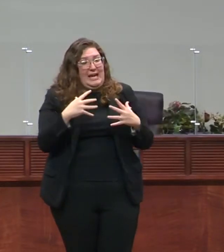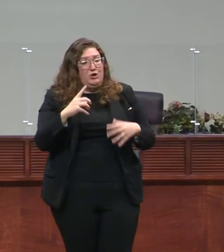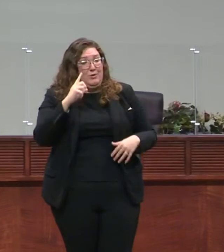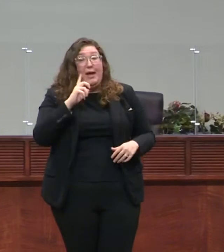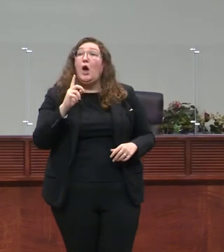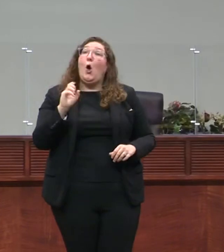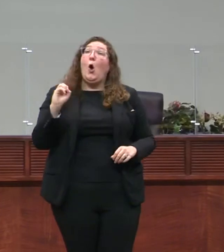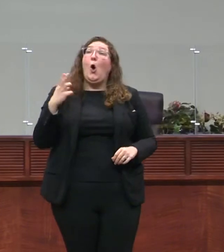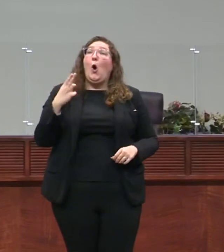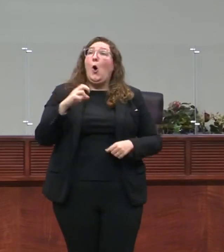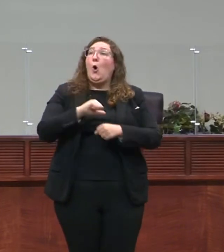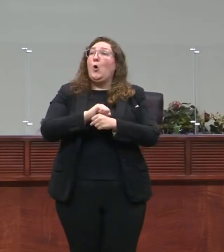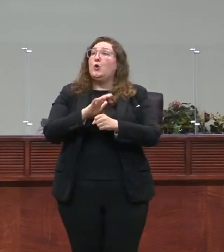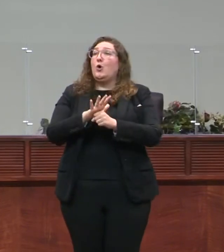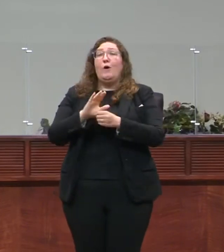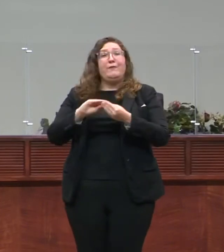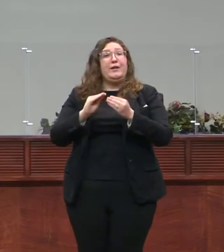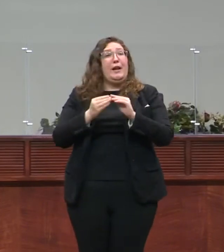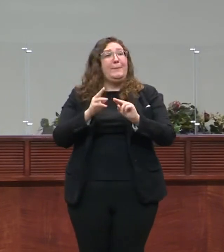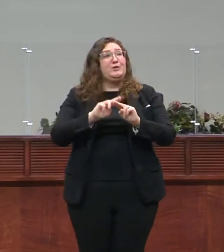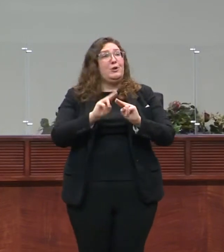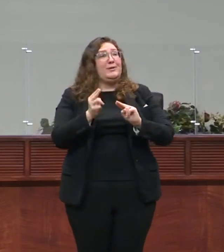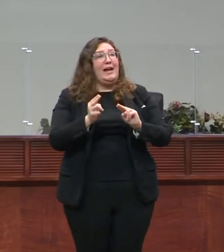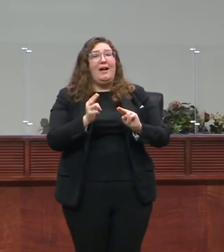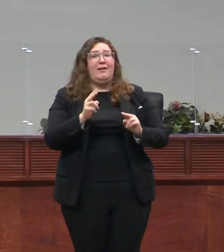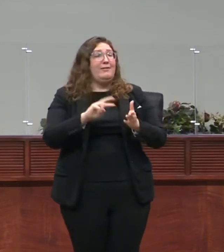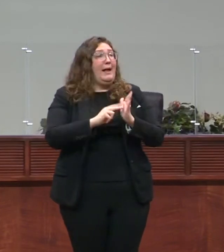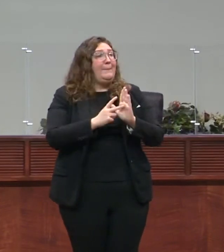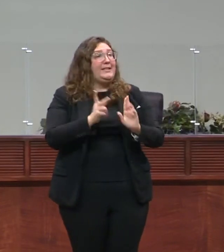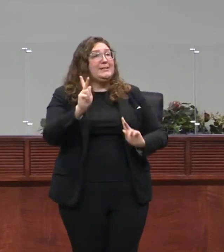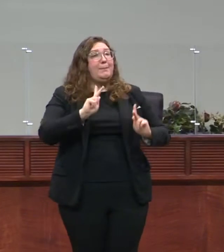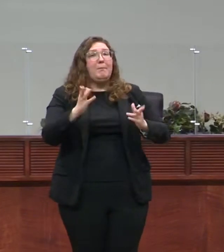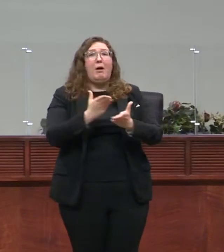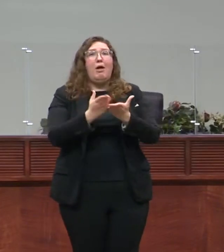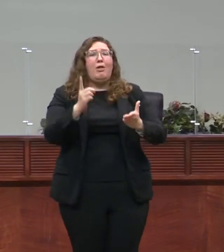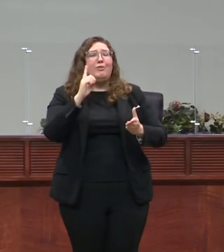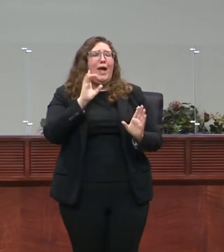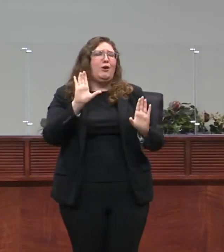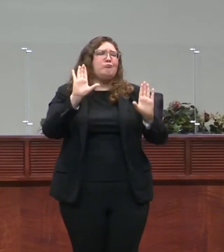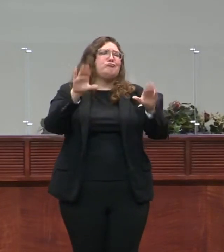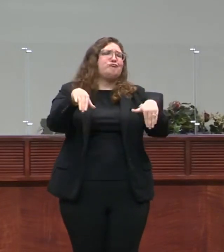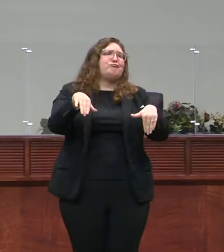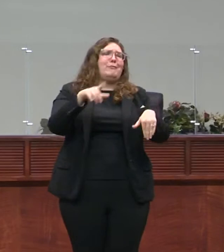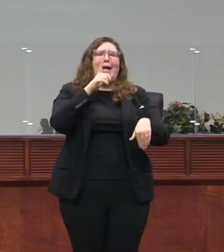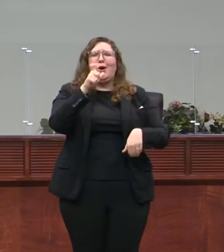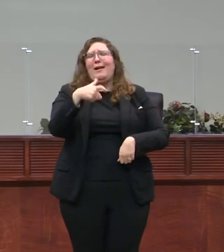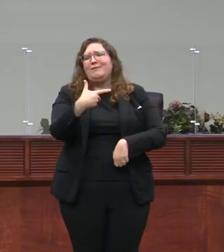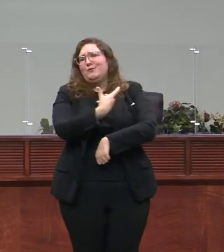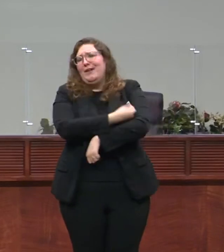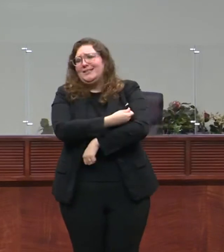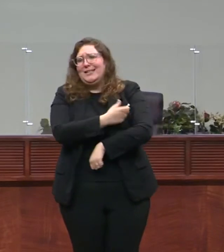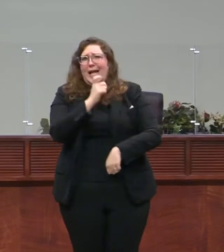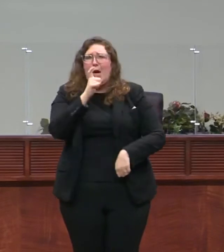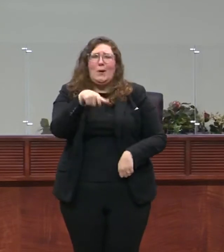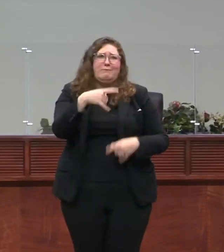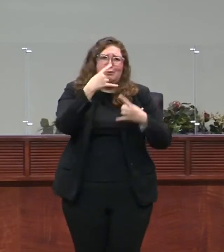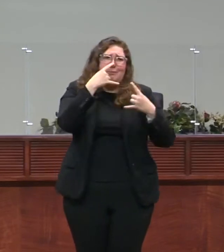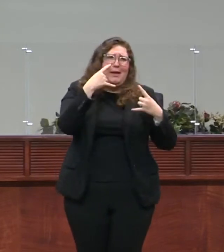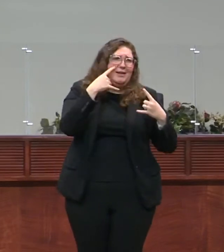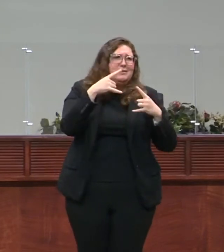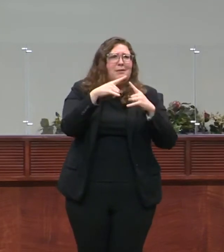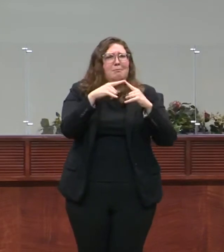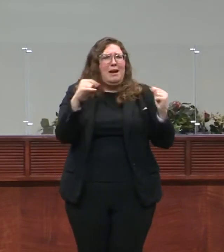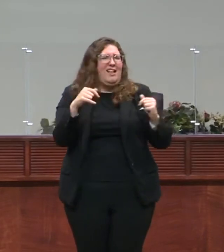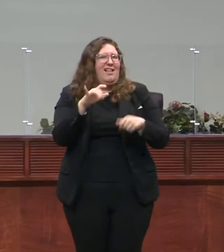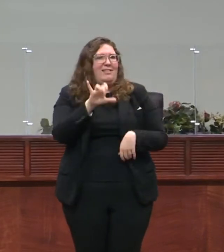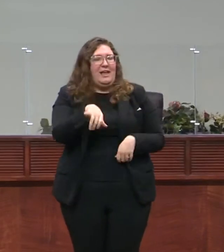Obviously, you need to report the truth, but is there a message that you want to get out to people? I mean, obviously, it's going going away. Okay, I think I understand the question